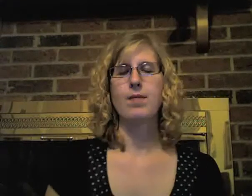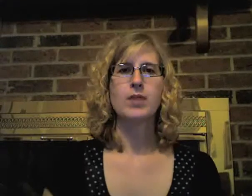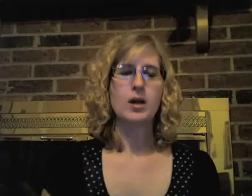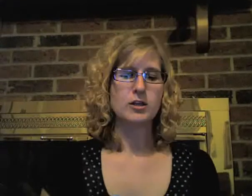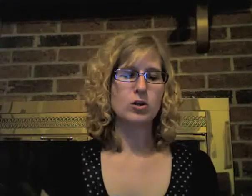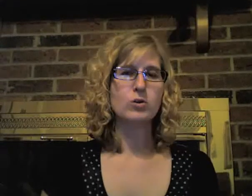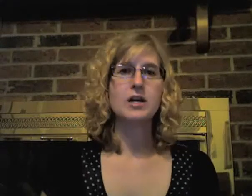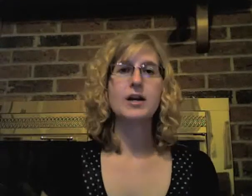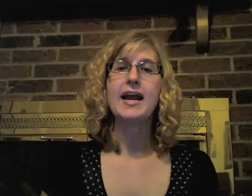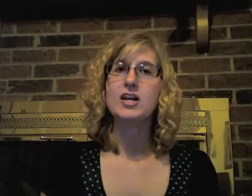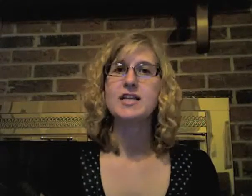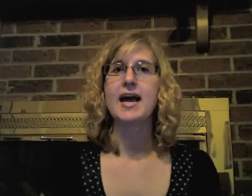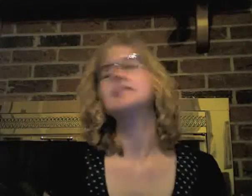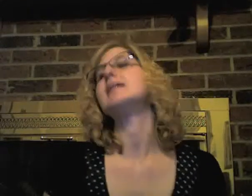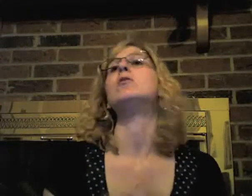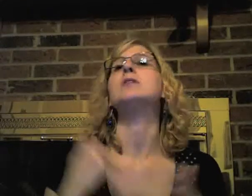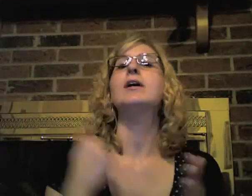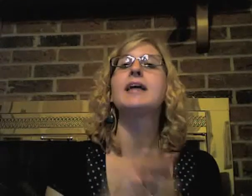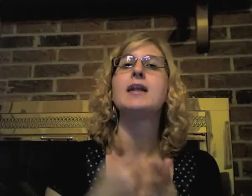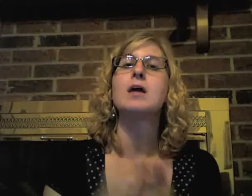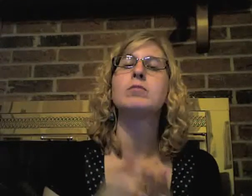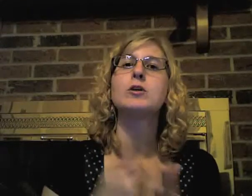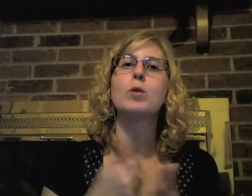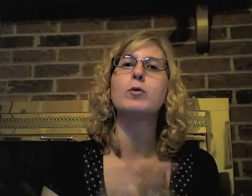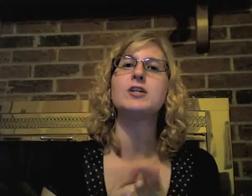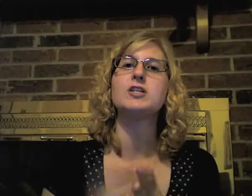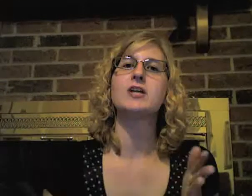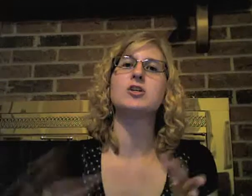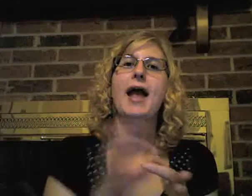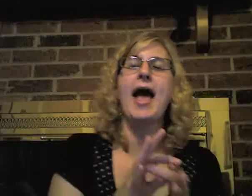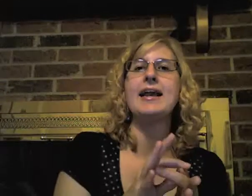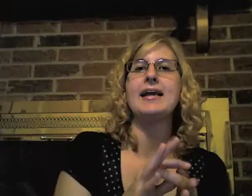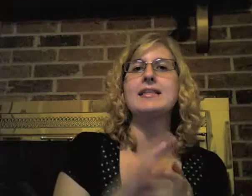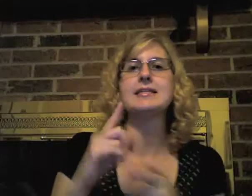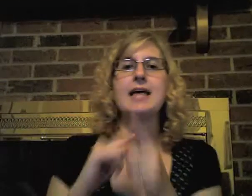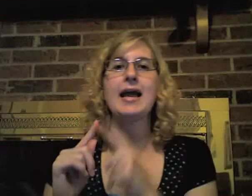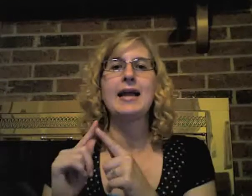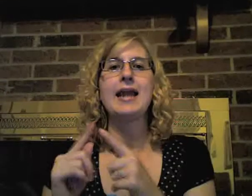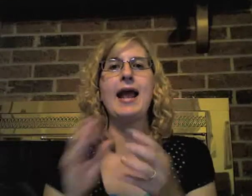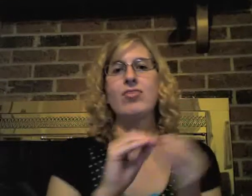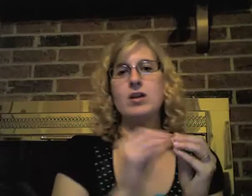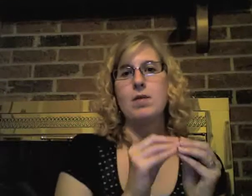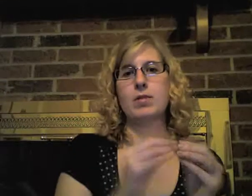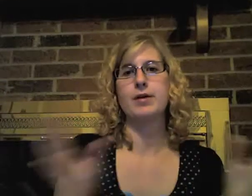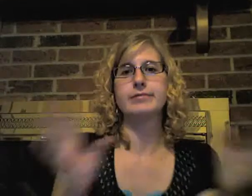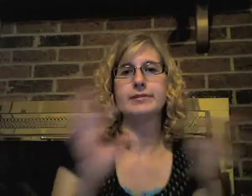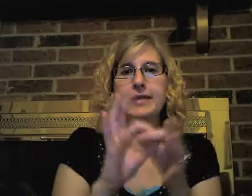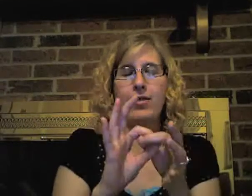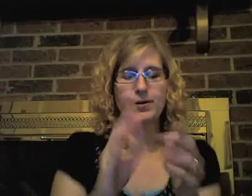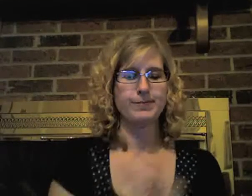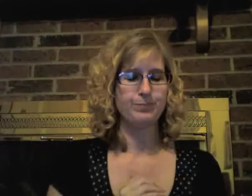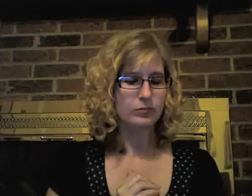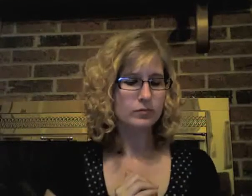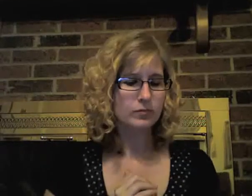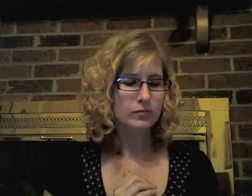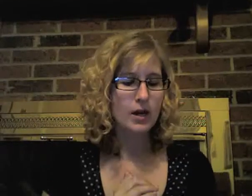signs, and those are, again, number incorporation, because you're adding the sign and the number together. Another example